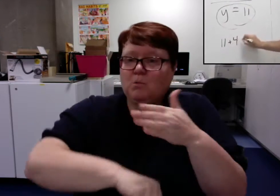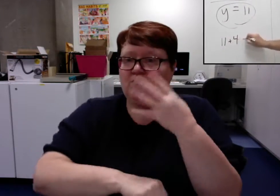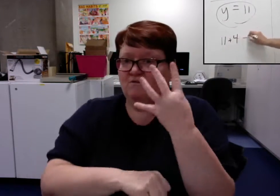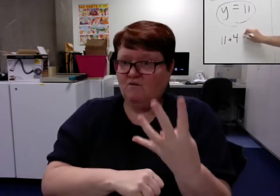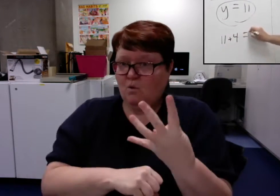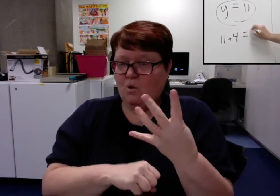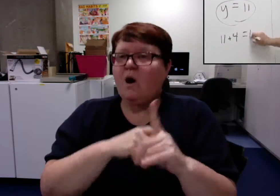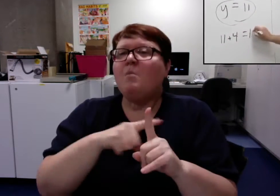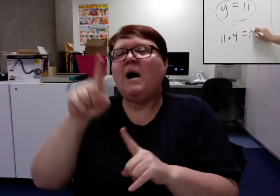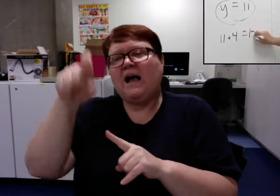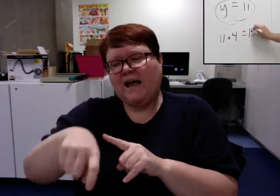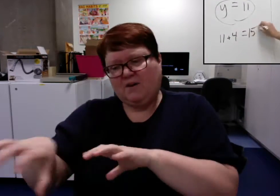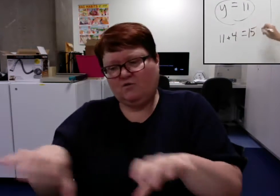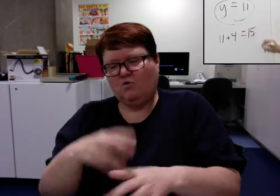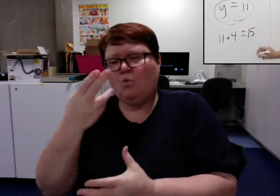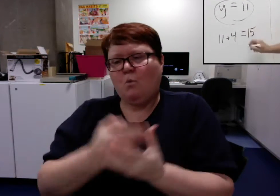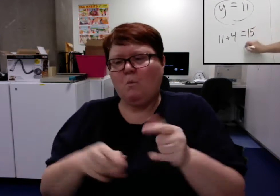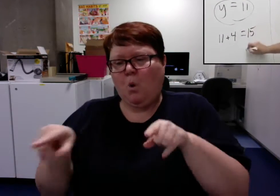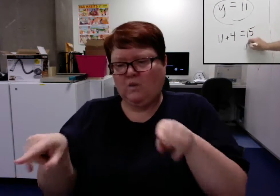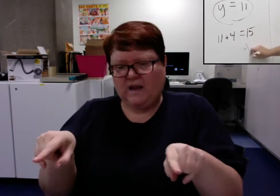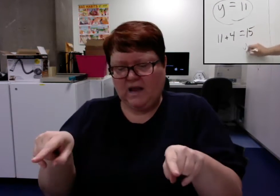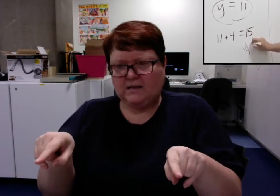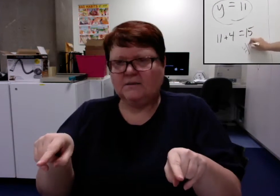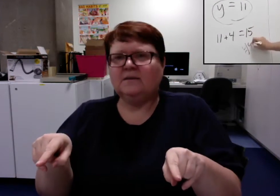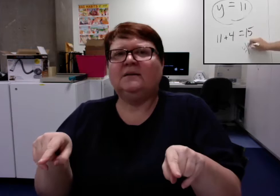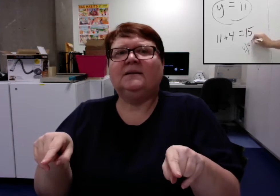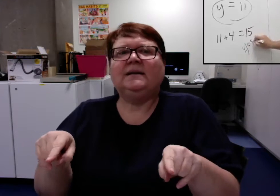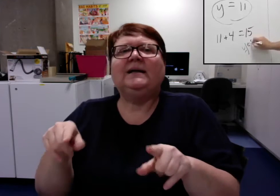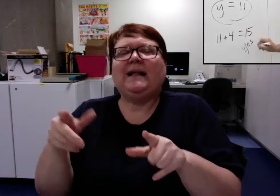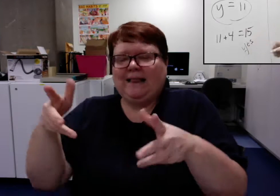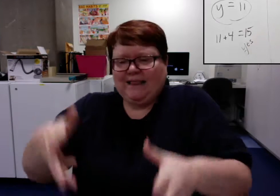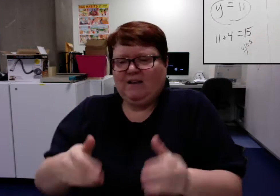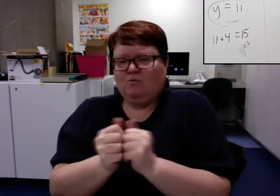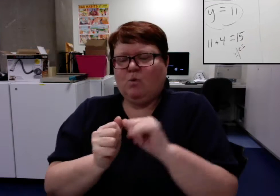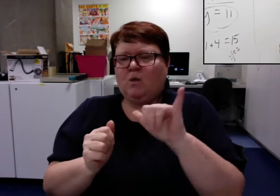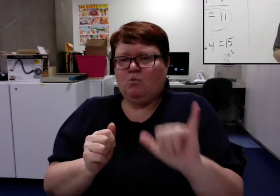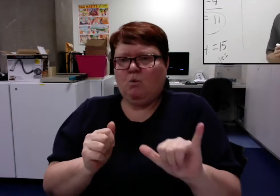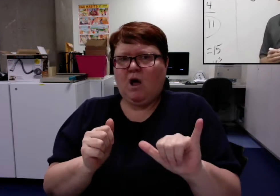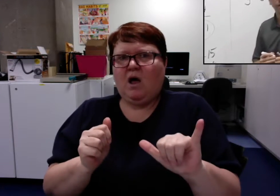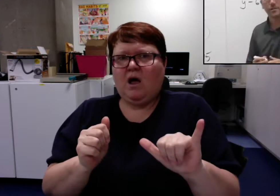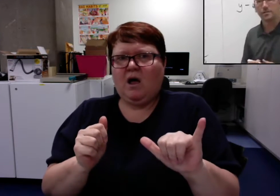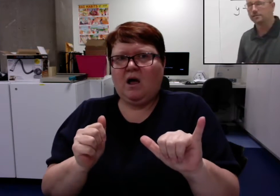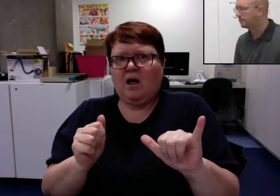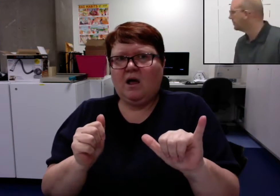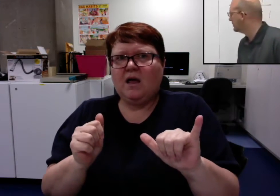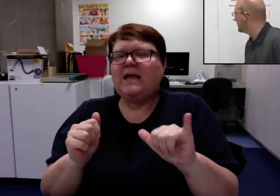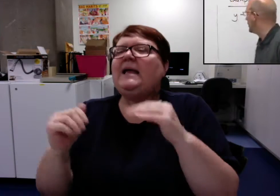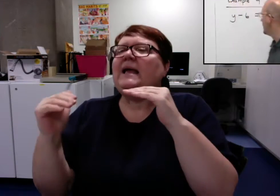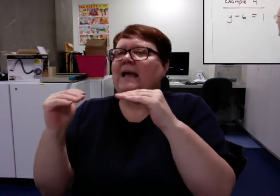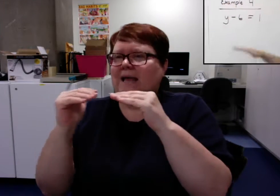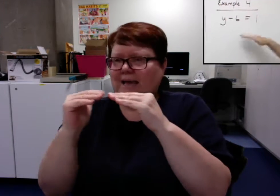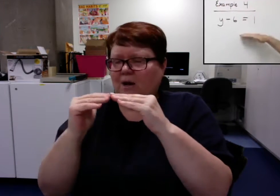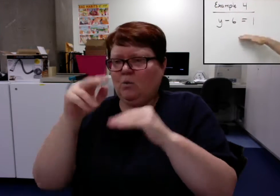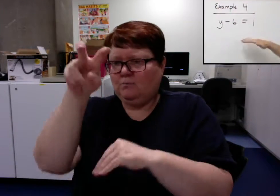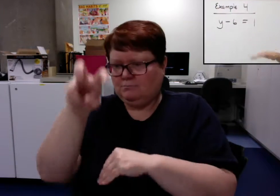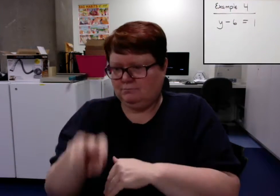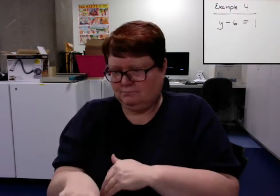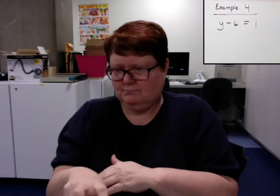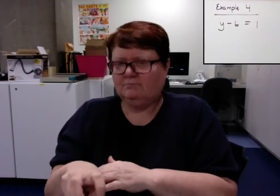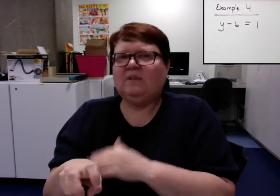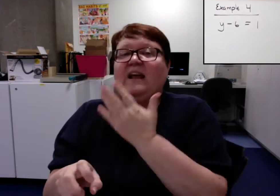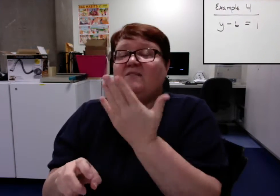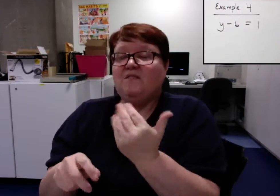11 plus 4 equal 15? Yes. correct answer. Our